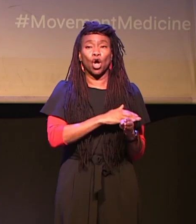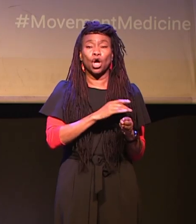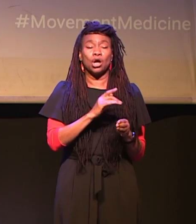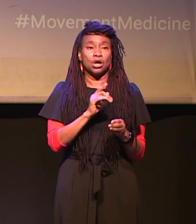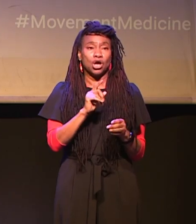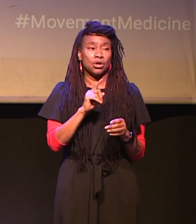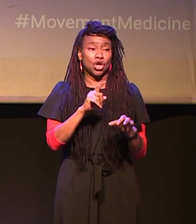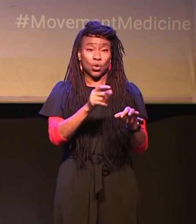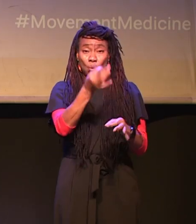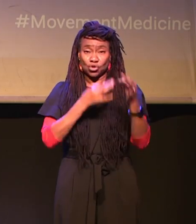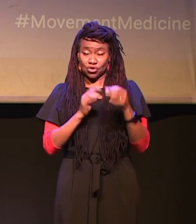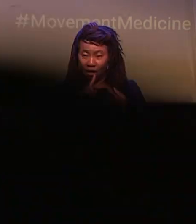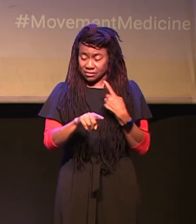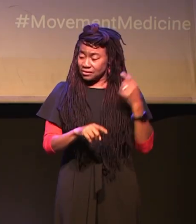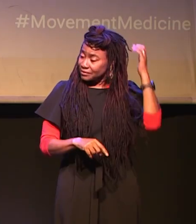All of the things.